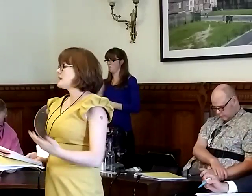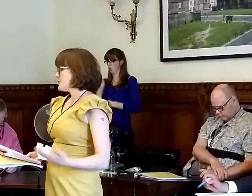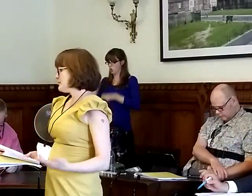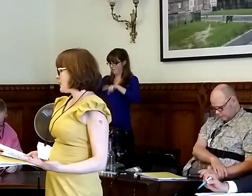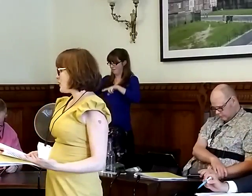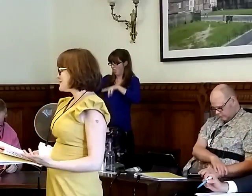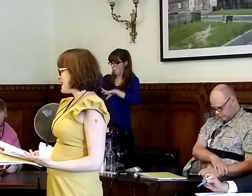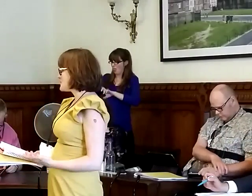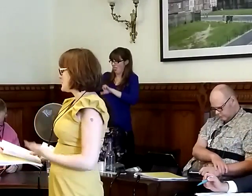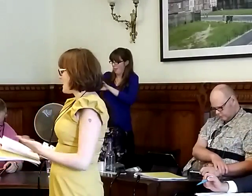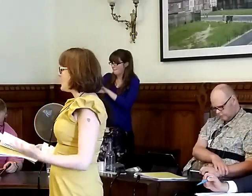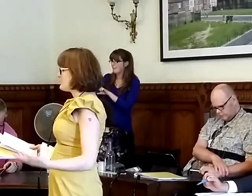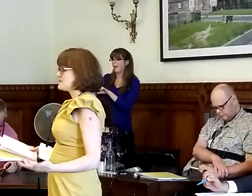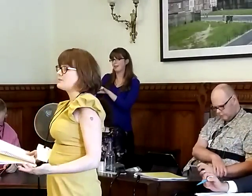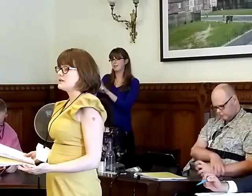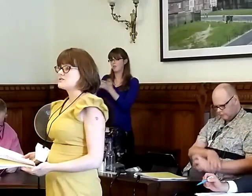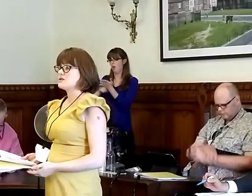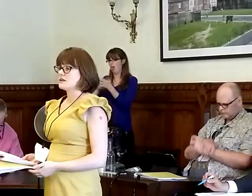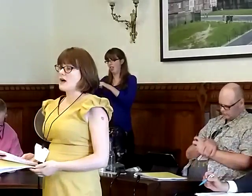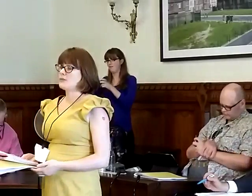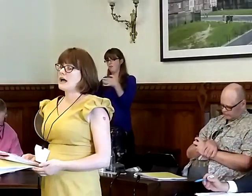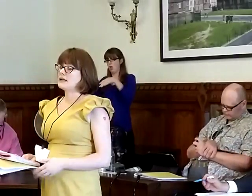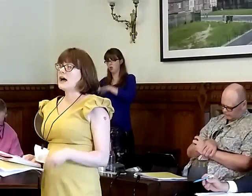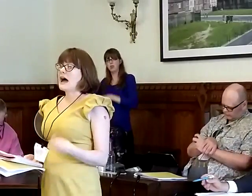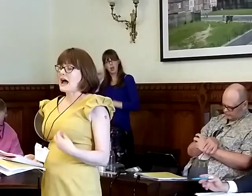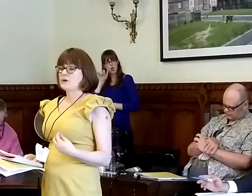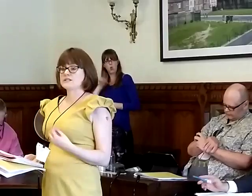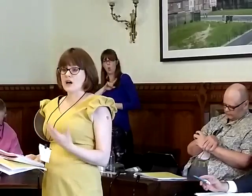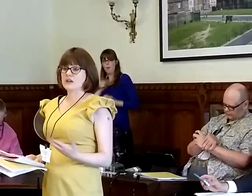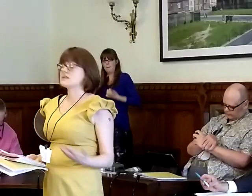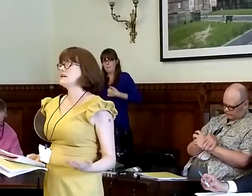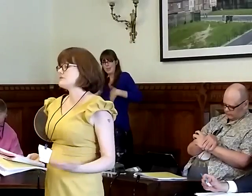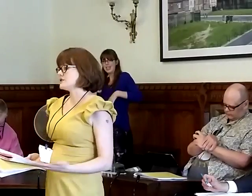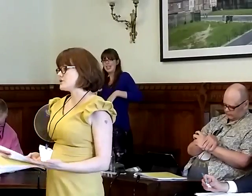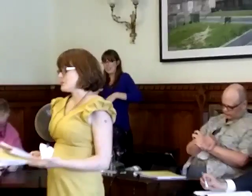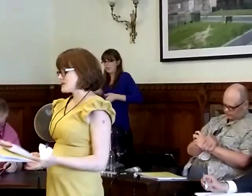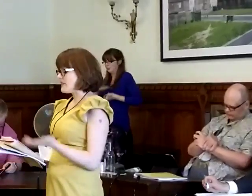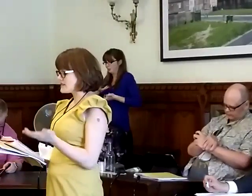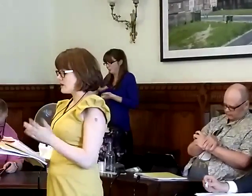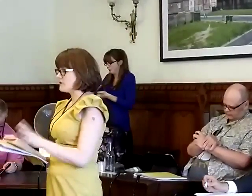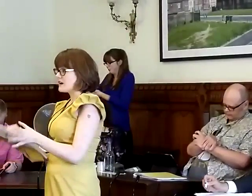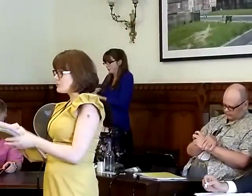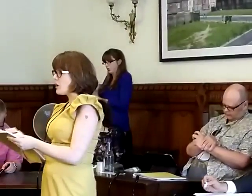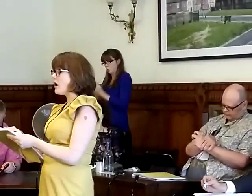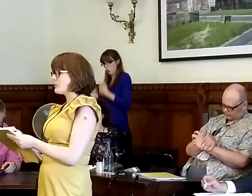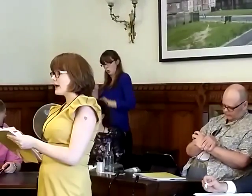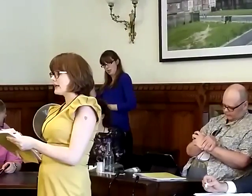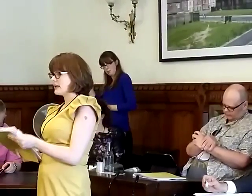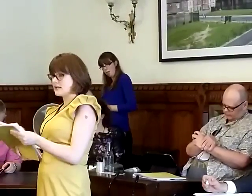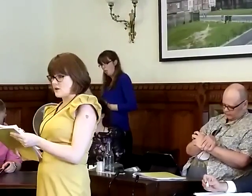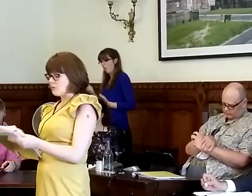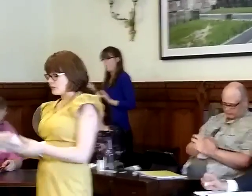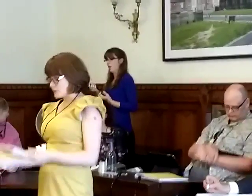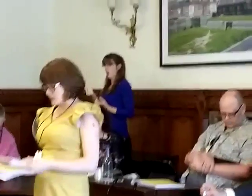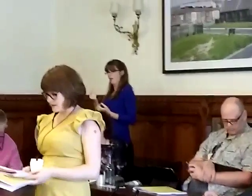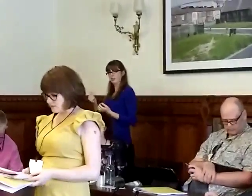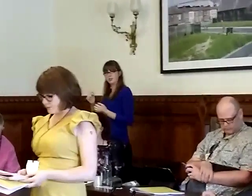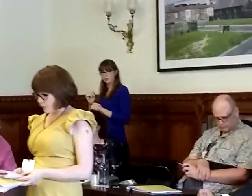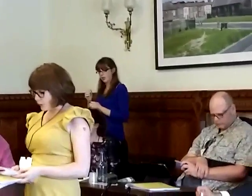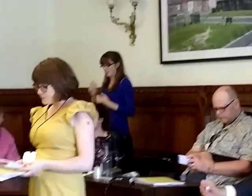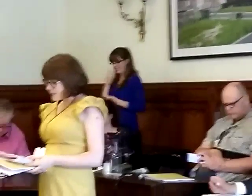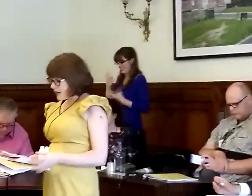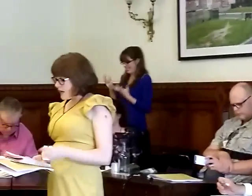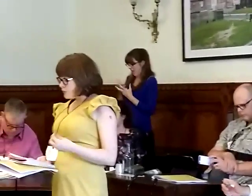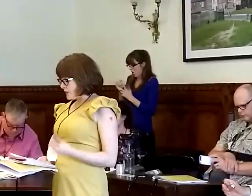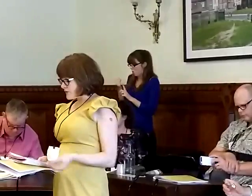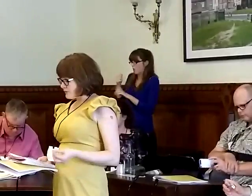We know, because we've been in contact with ILF recipients through the campaign, how it's hurt individuals, and there's a lot of terrible, heartbreaking examples in